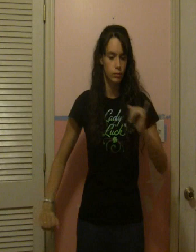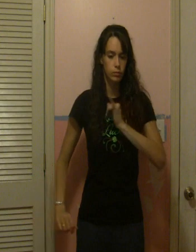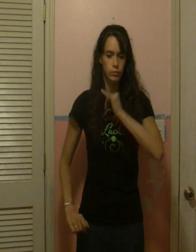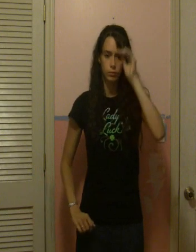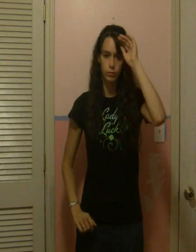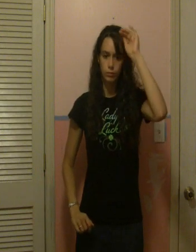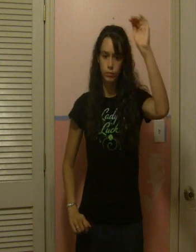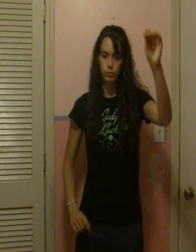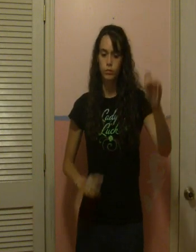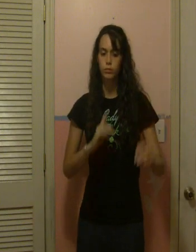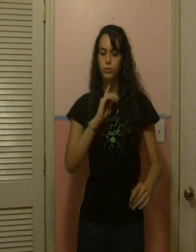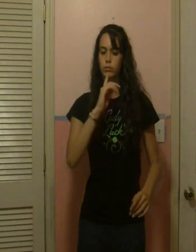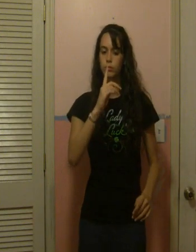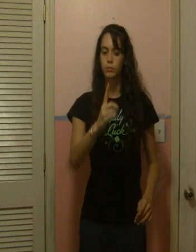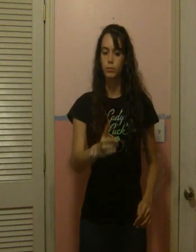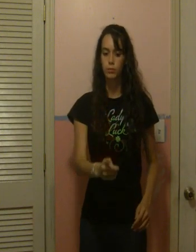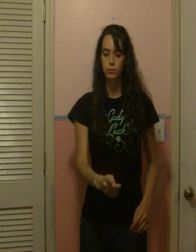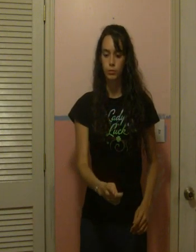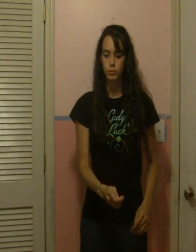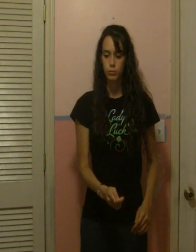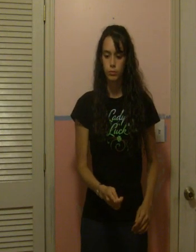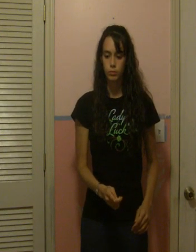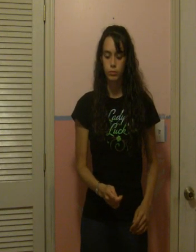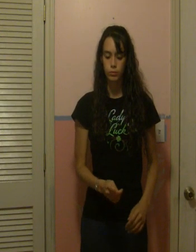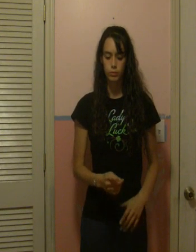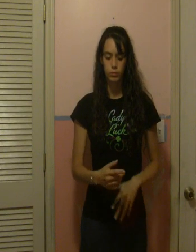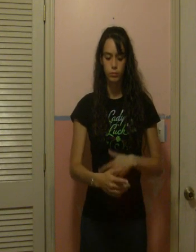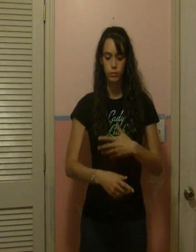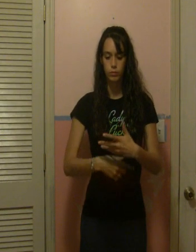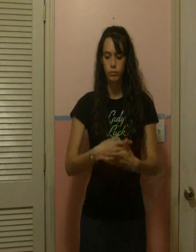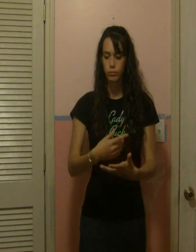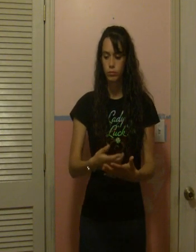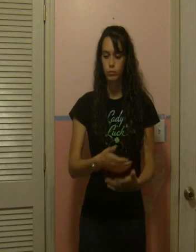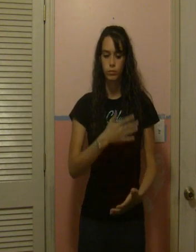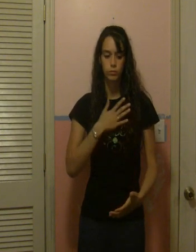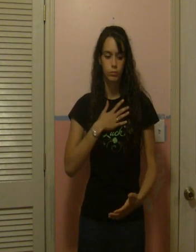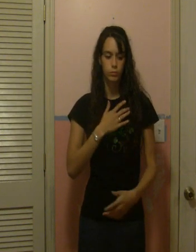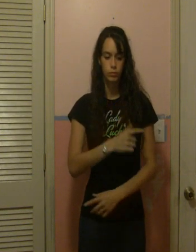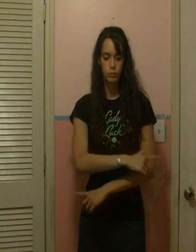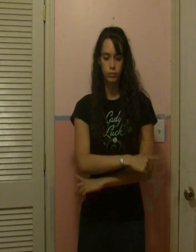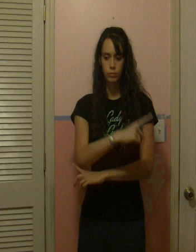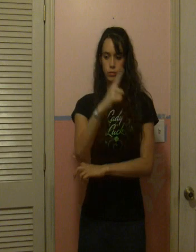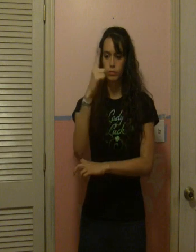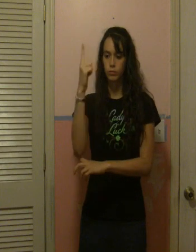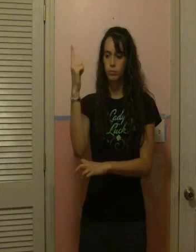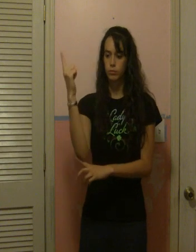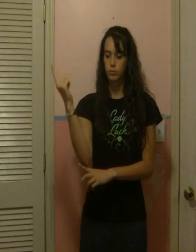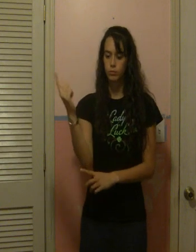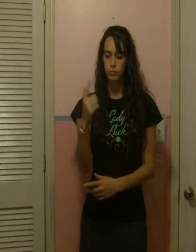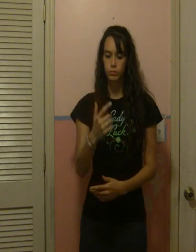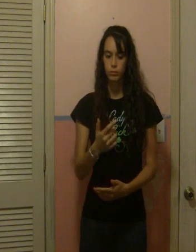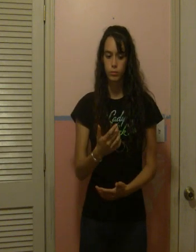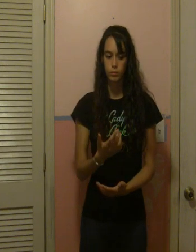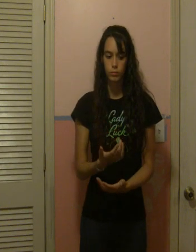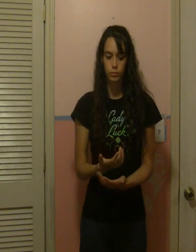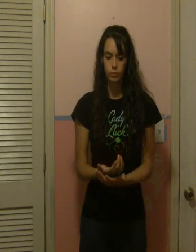I know for sure All of my days are